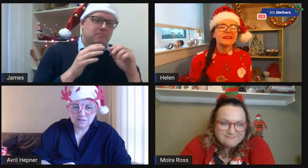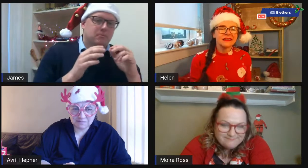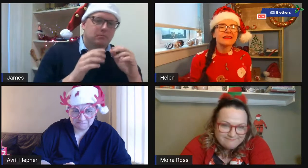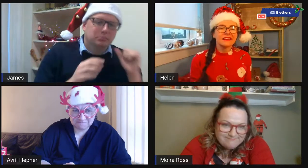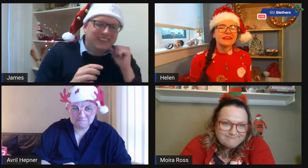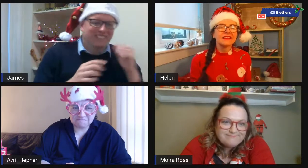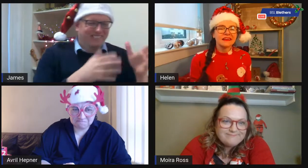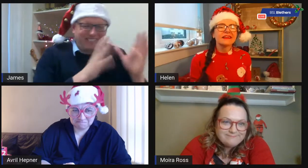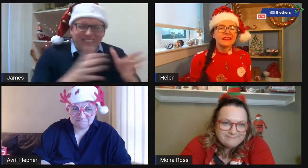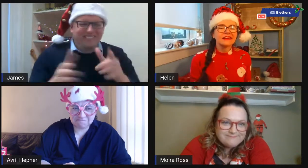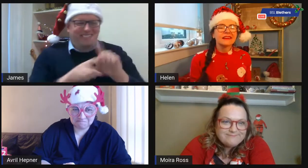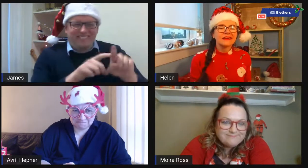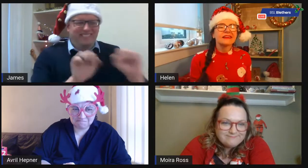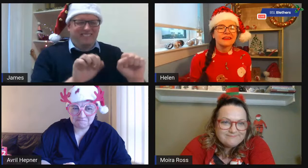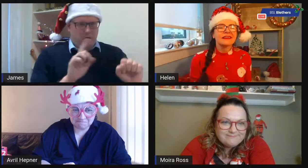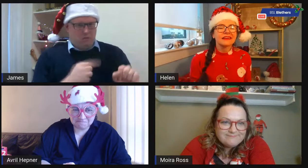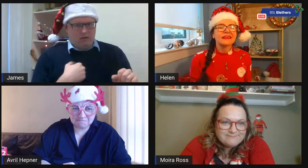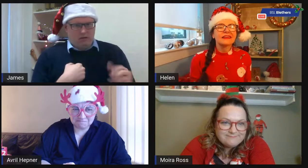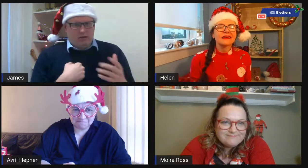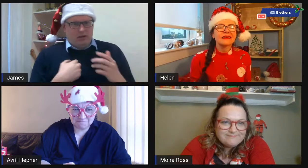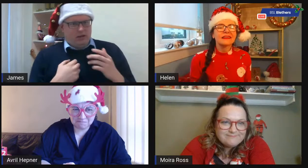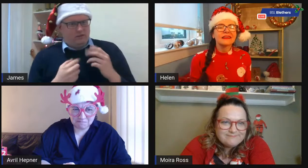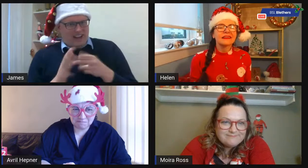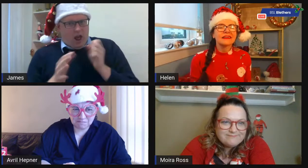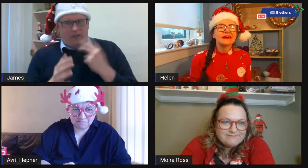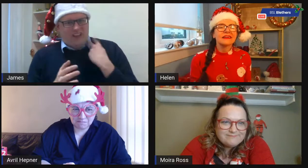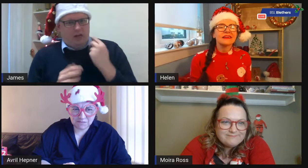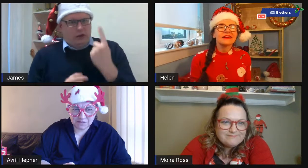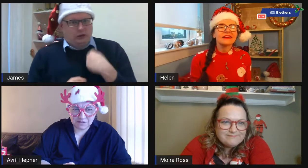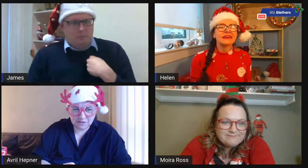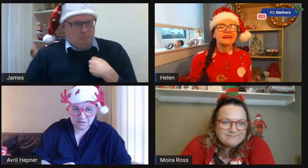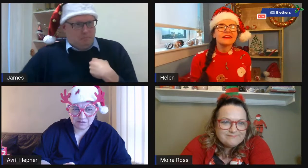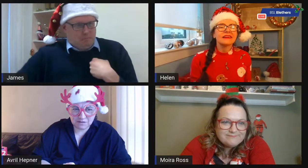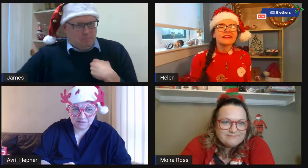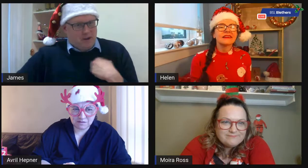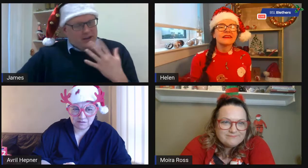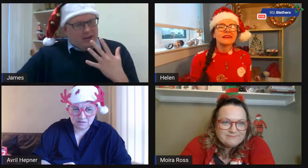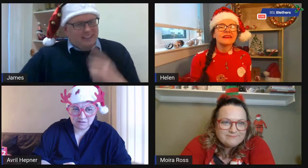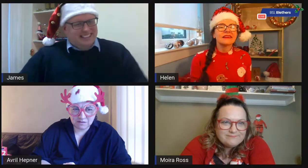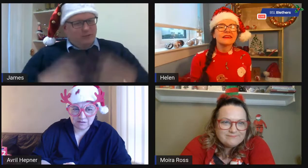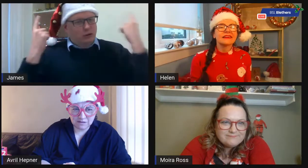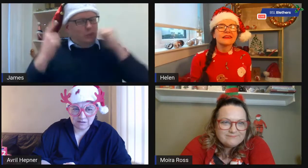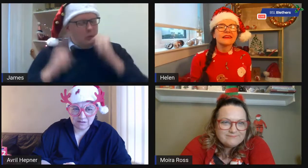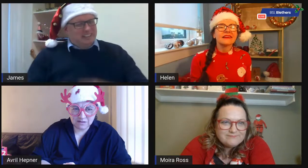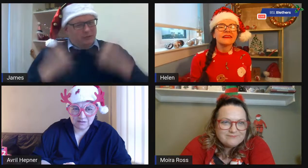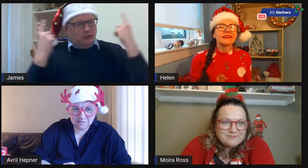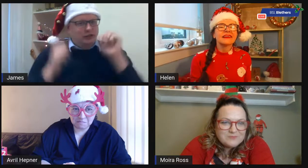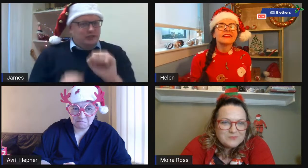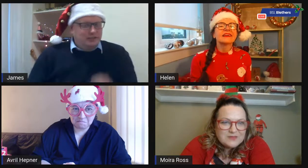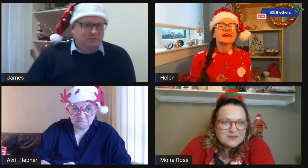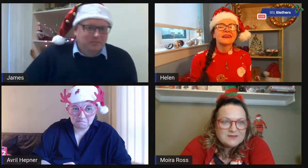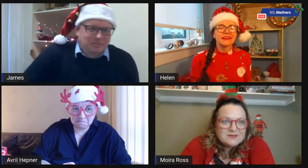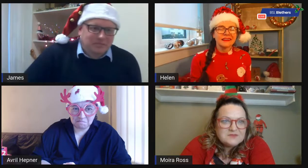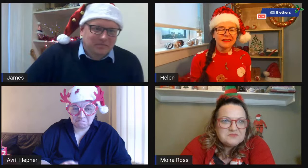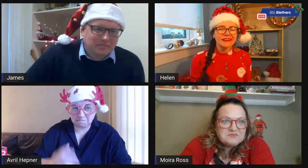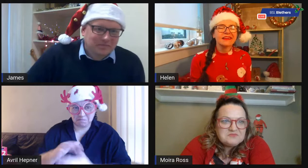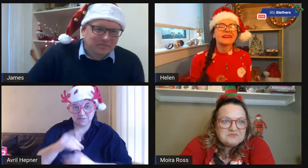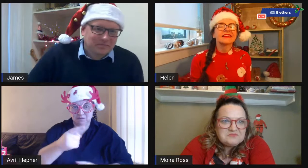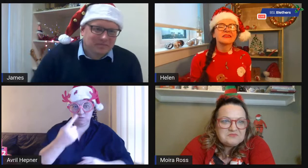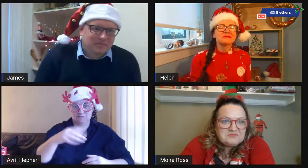turkey, ham, the usual stuff, But for me this year, being vegan, it's going to be very different. So I